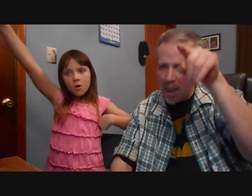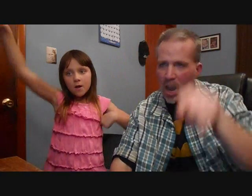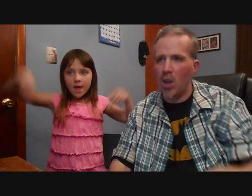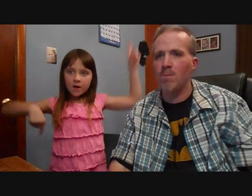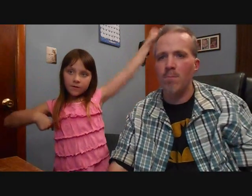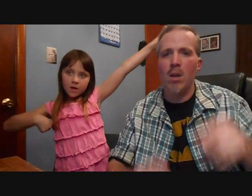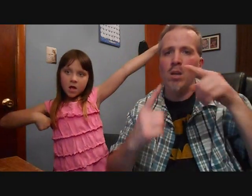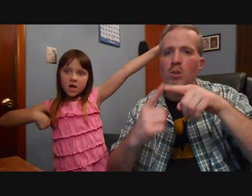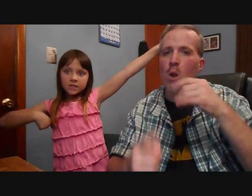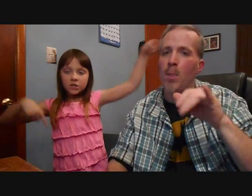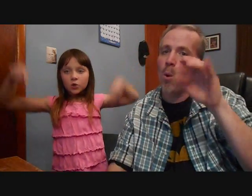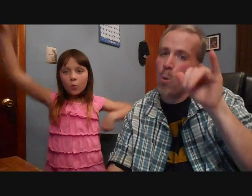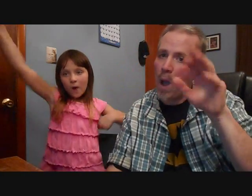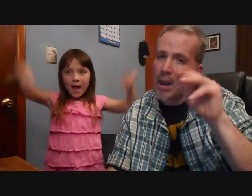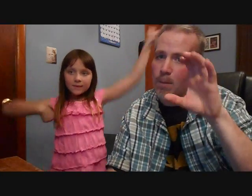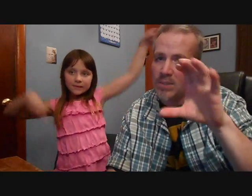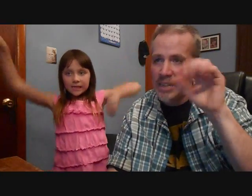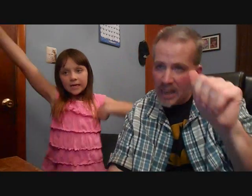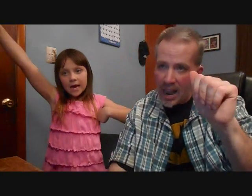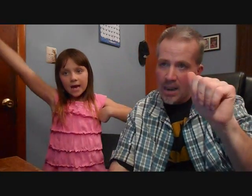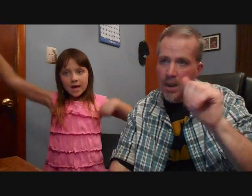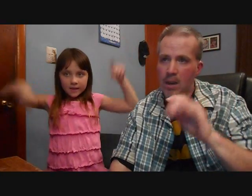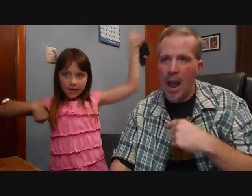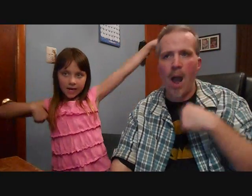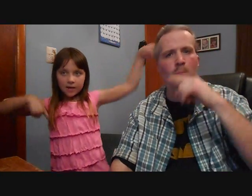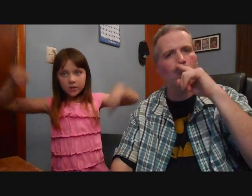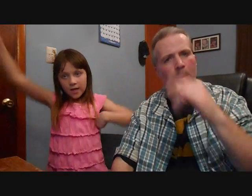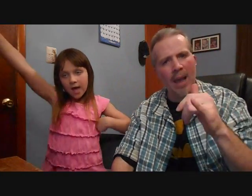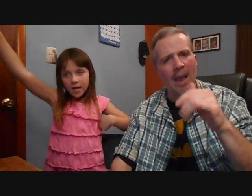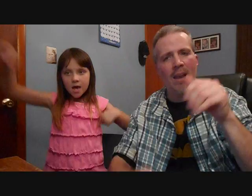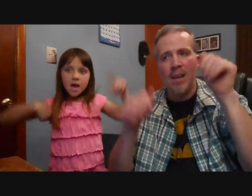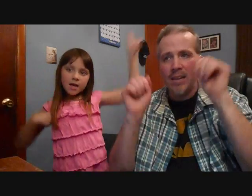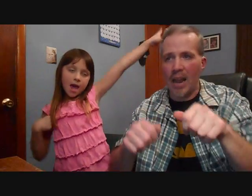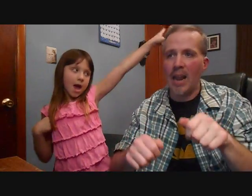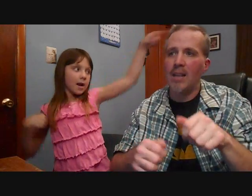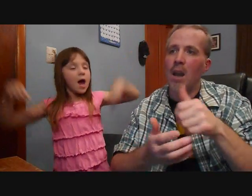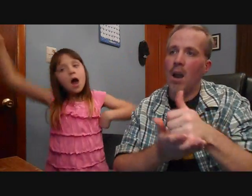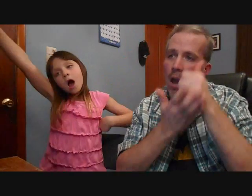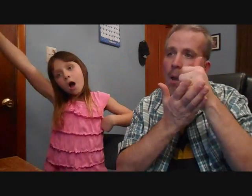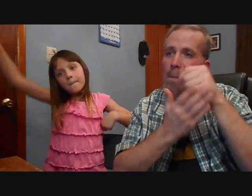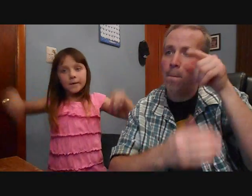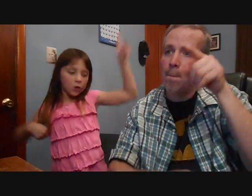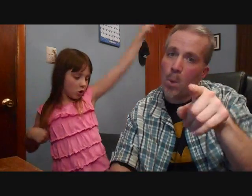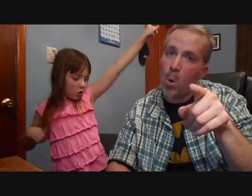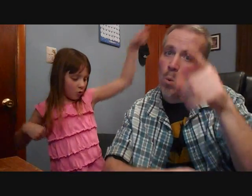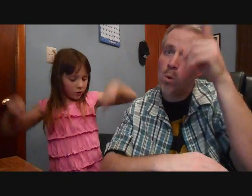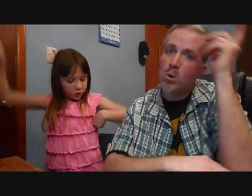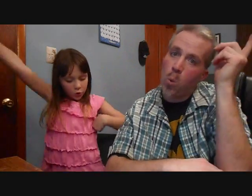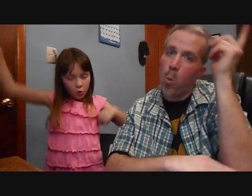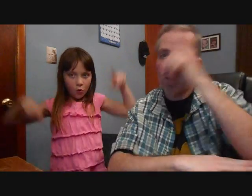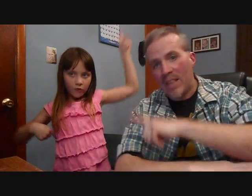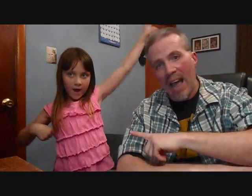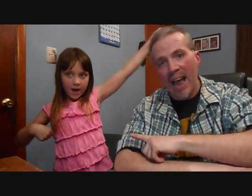there? And the YMCA I'm sure they can help you today